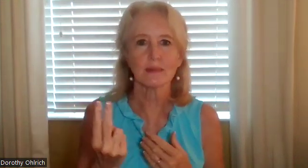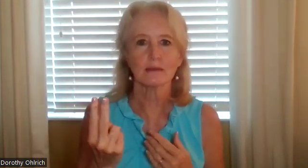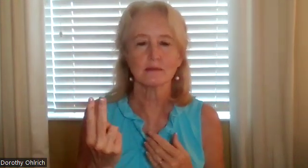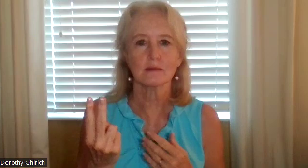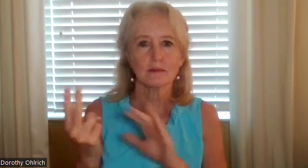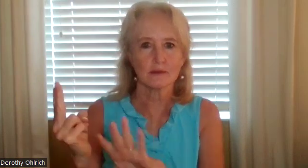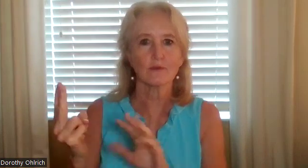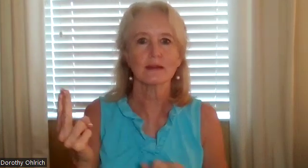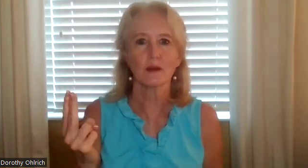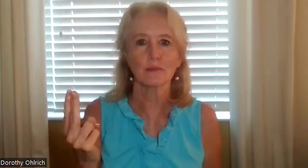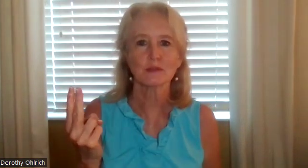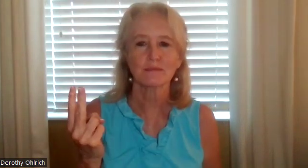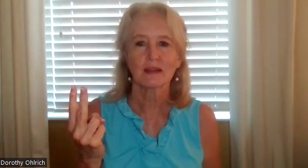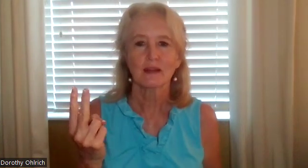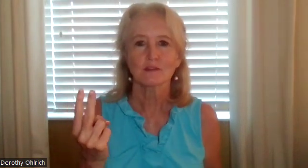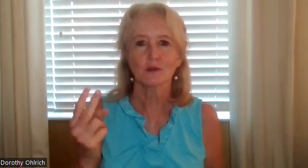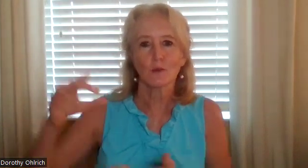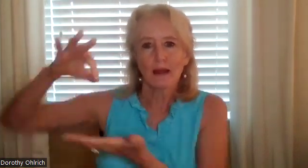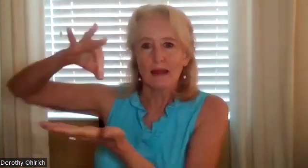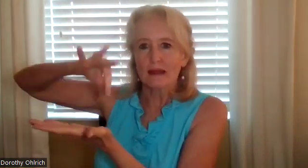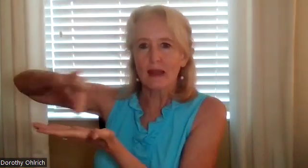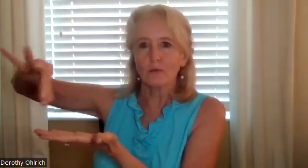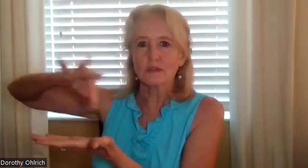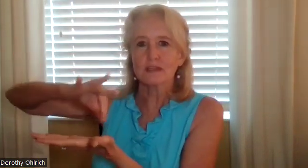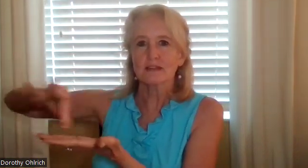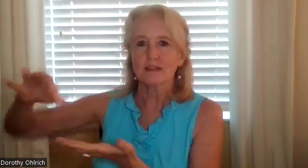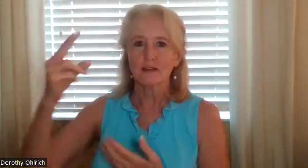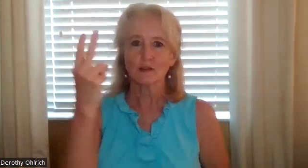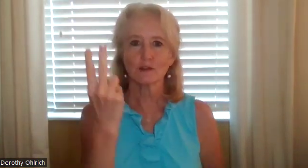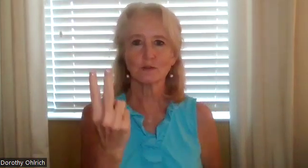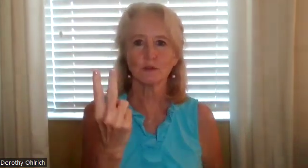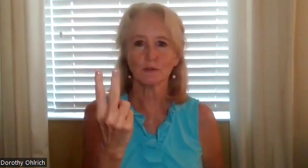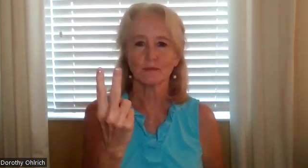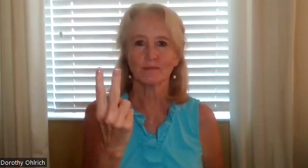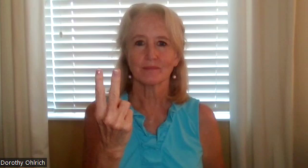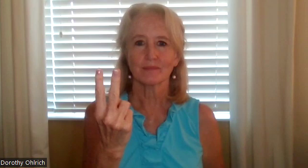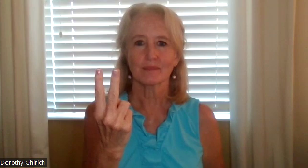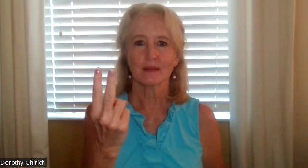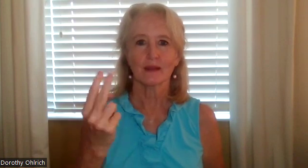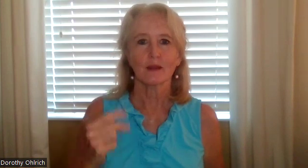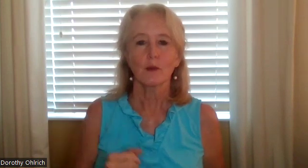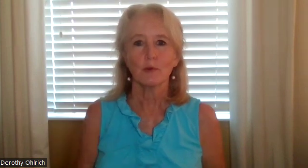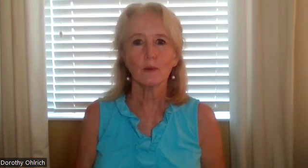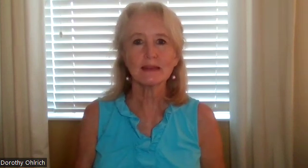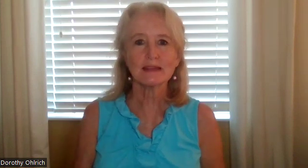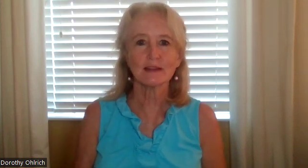something different numbers. So count to 2. Pooh and